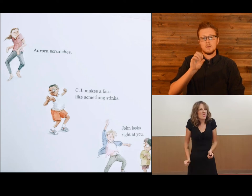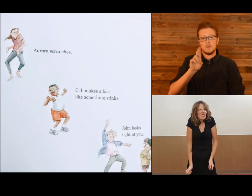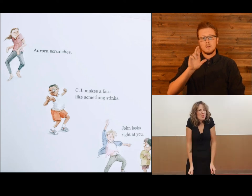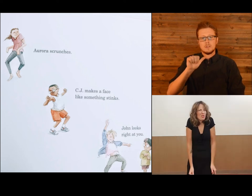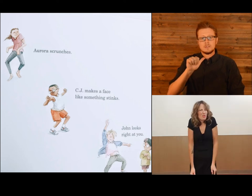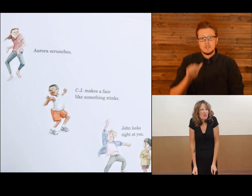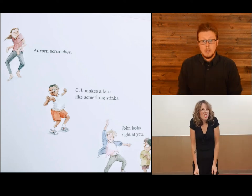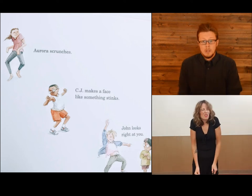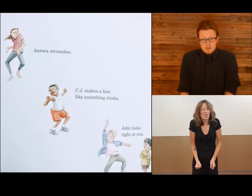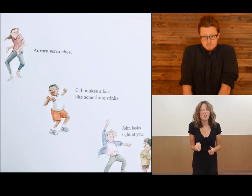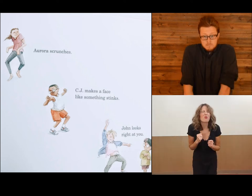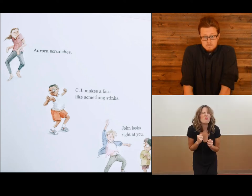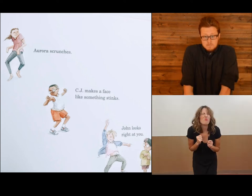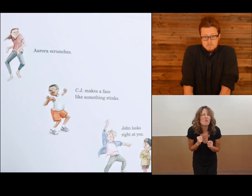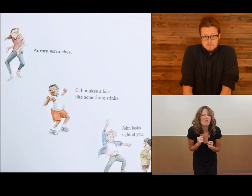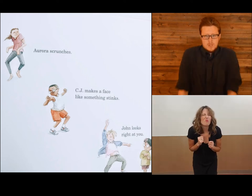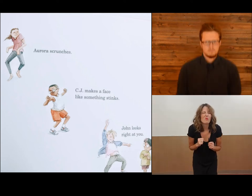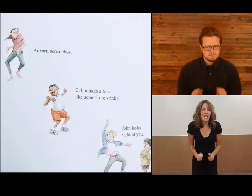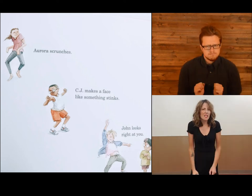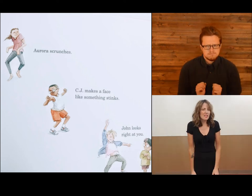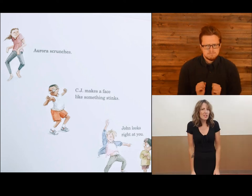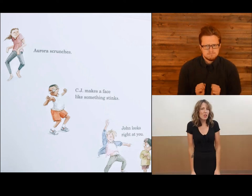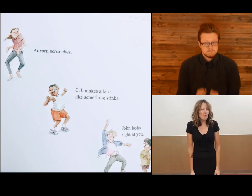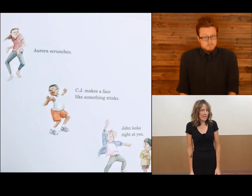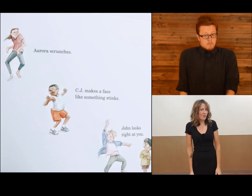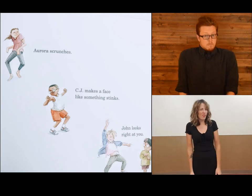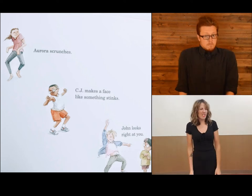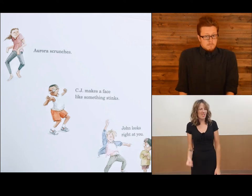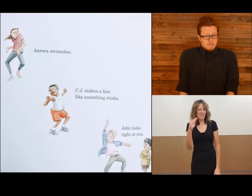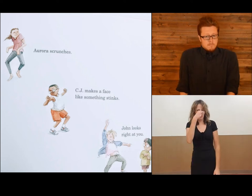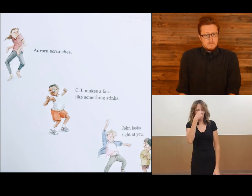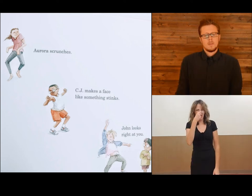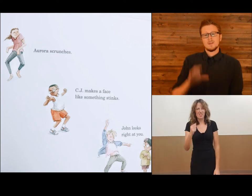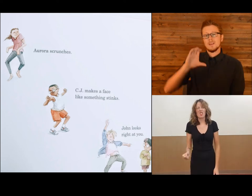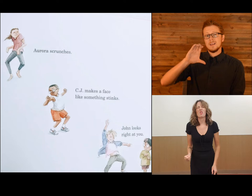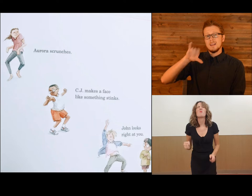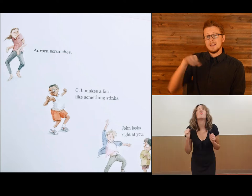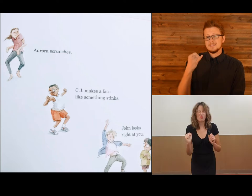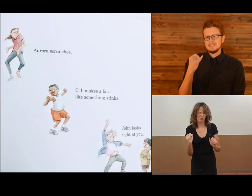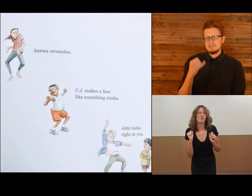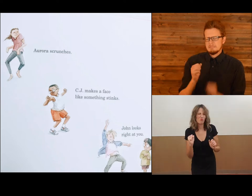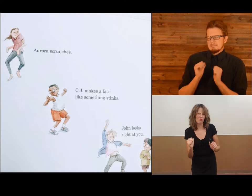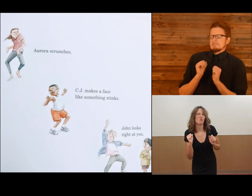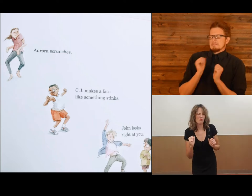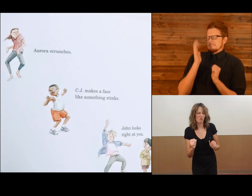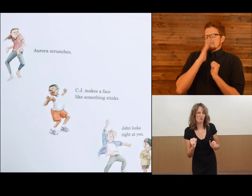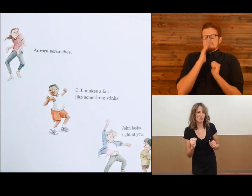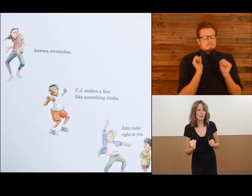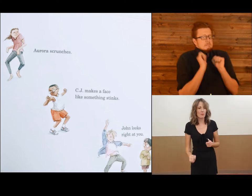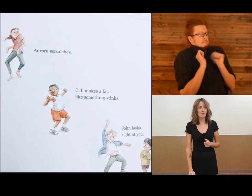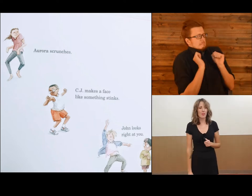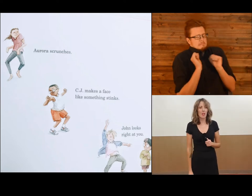Aurora scrunches. CJ makes a face like something sneaks.